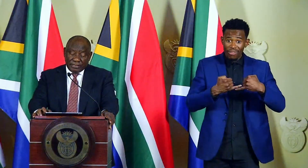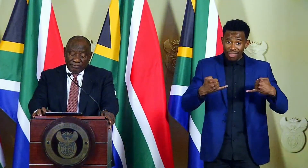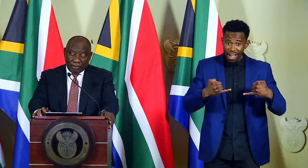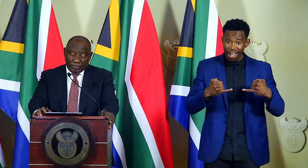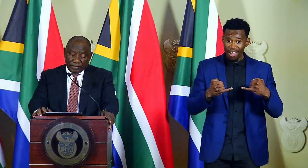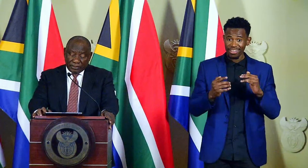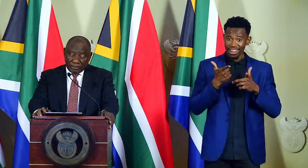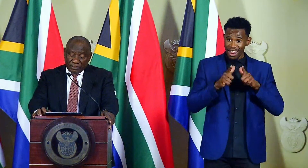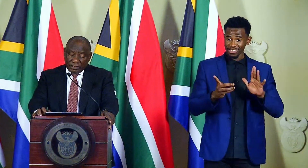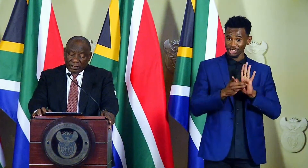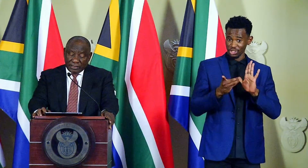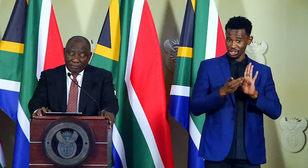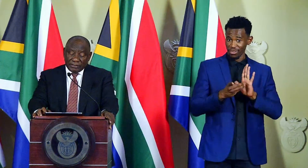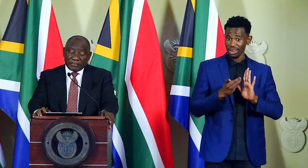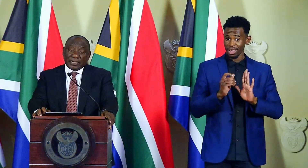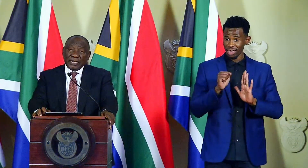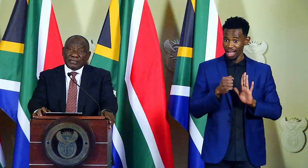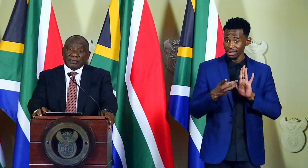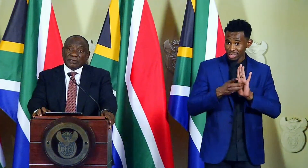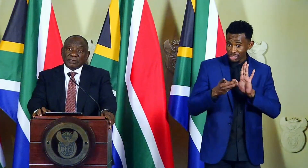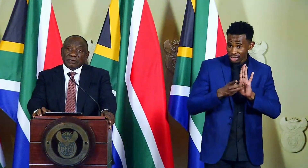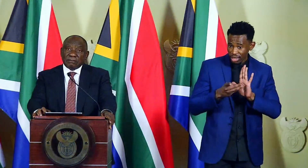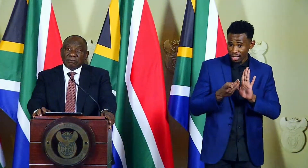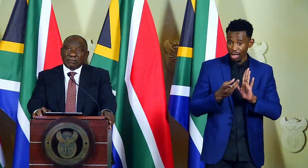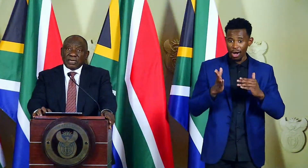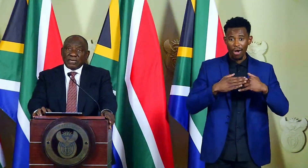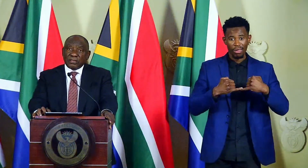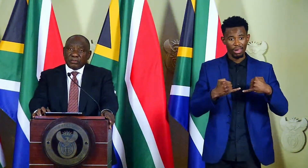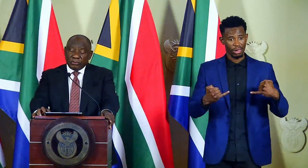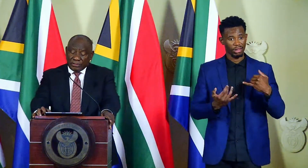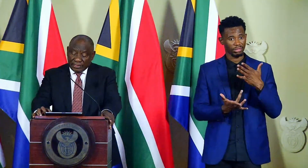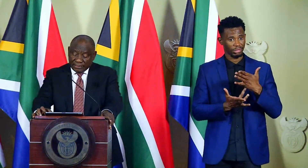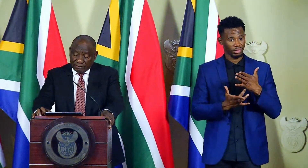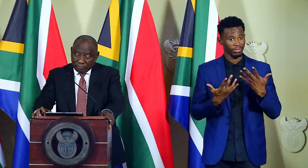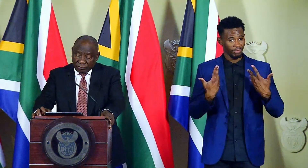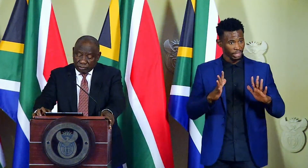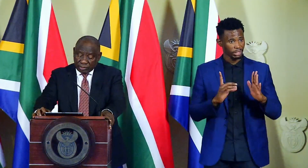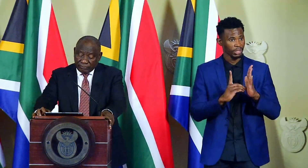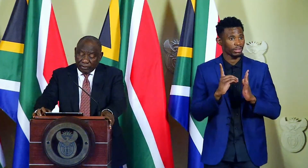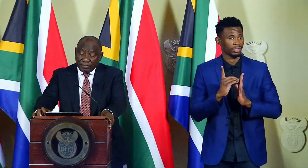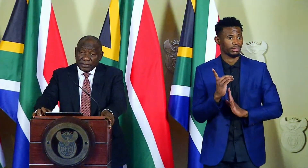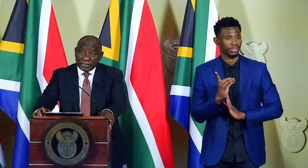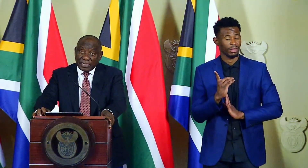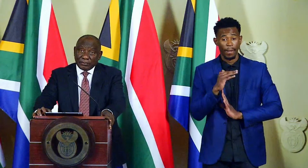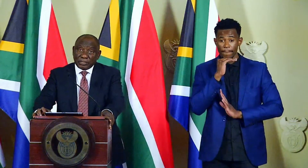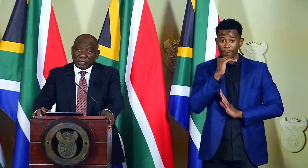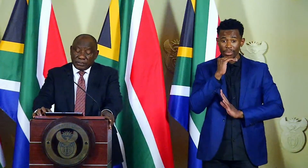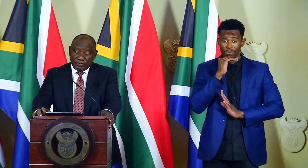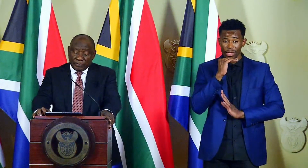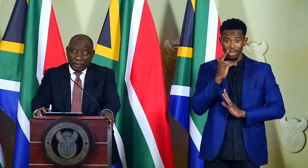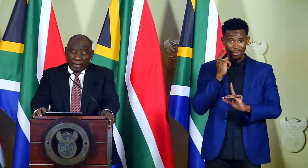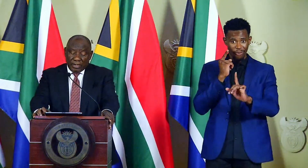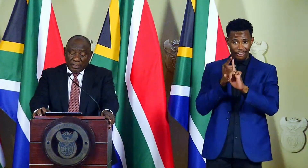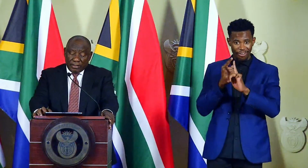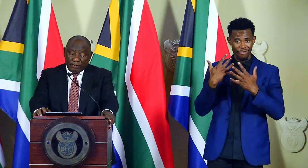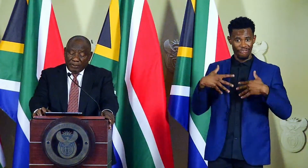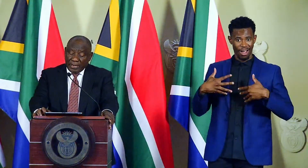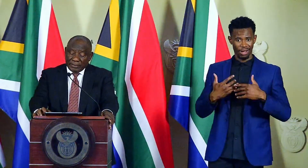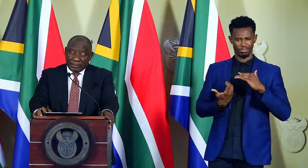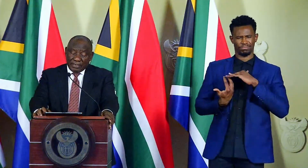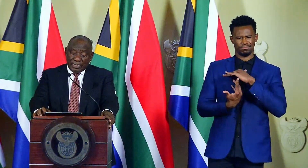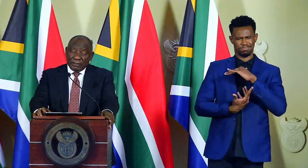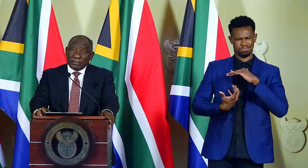already been developed demonstrates the enthusiasm to develop this language.